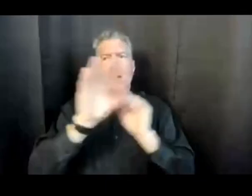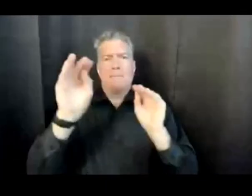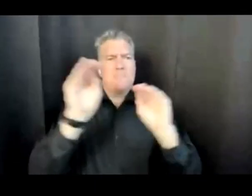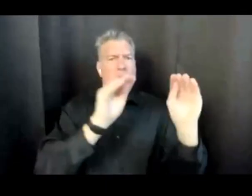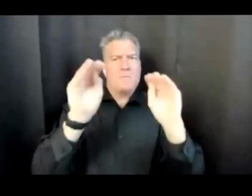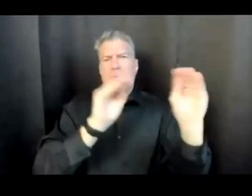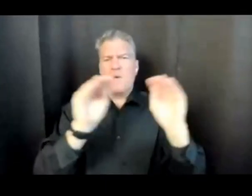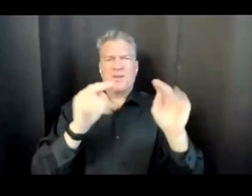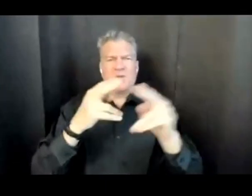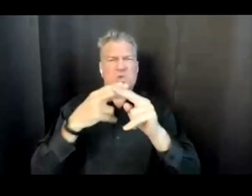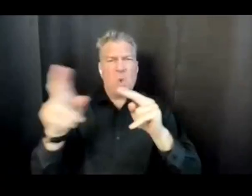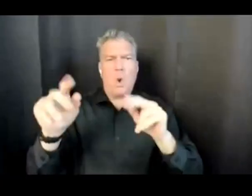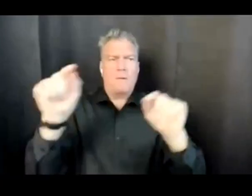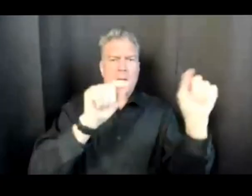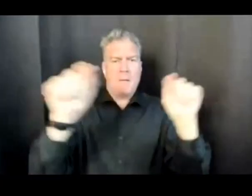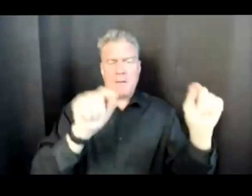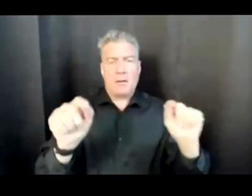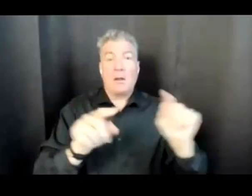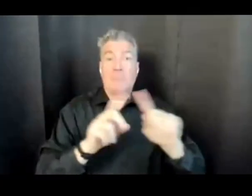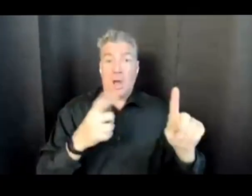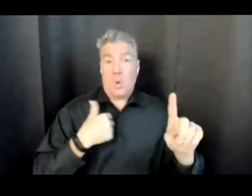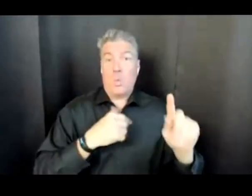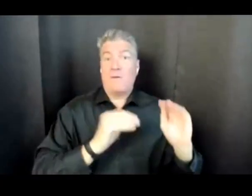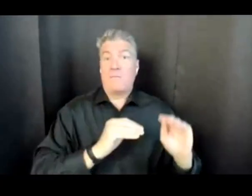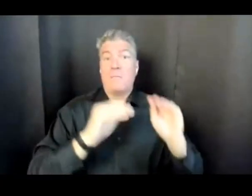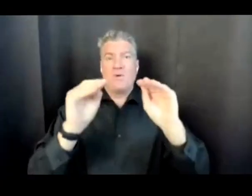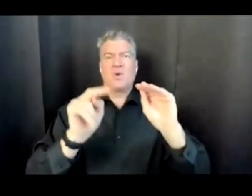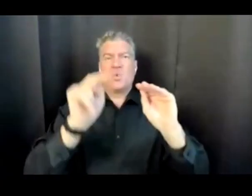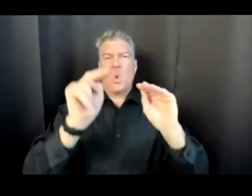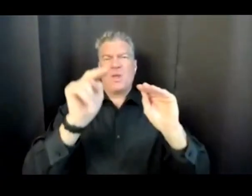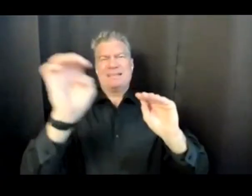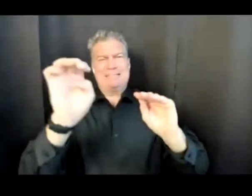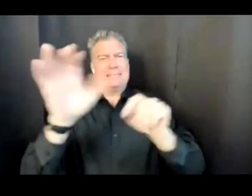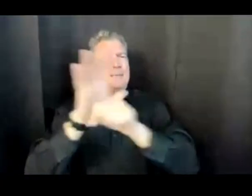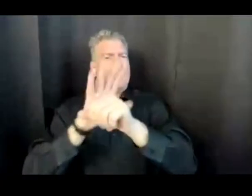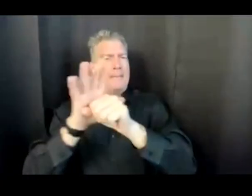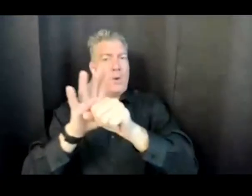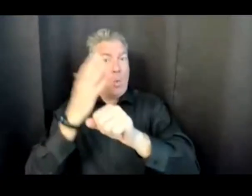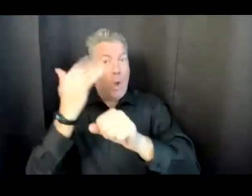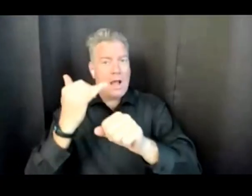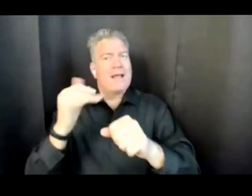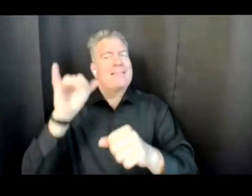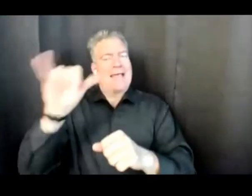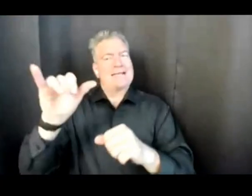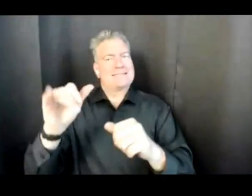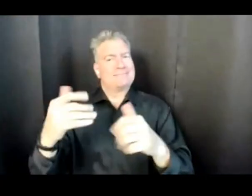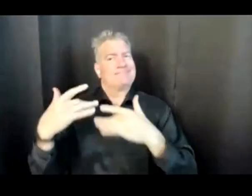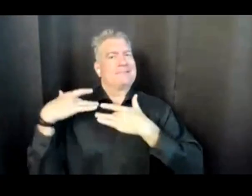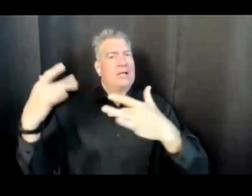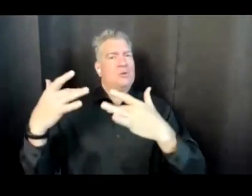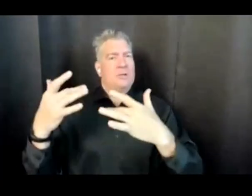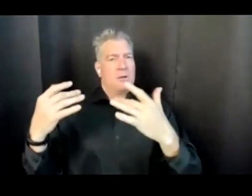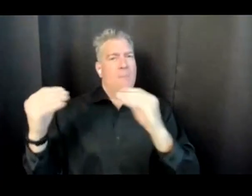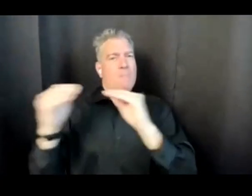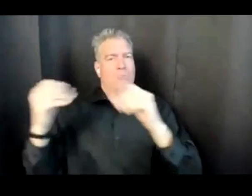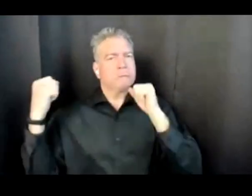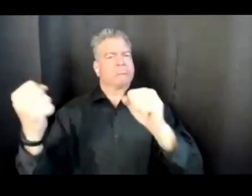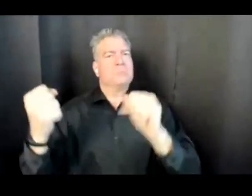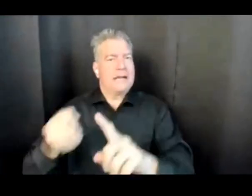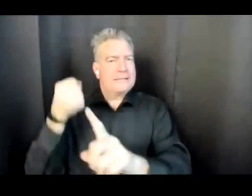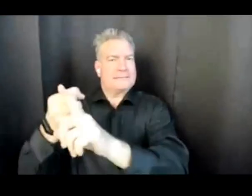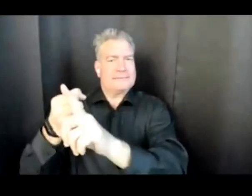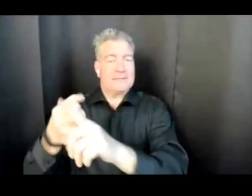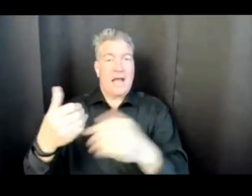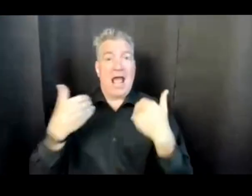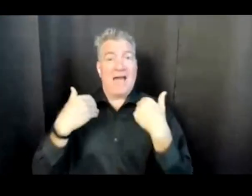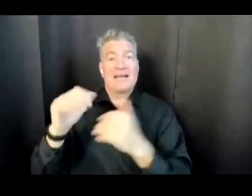into the eastern and northern area of the metro area so that they can handle those areas that are more affected. We have CVE,